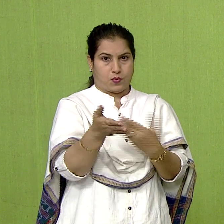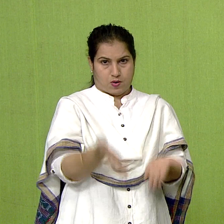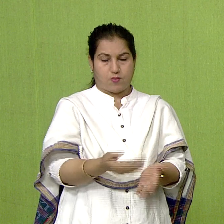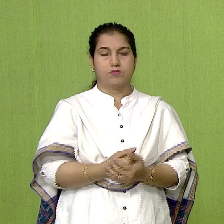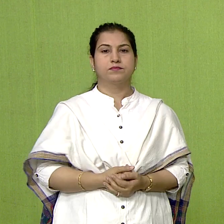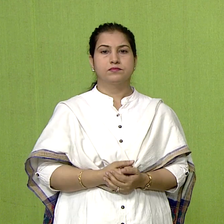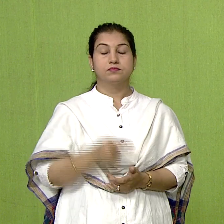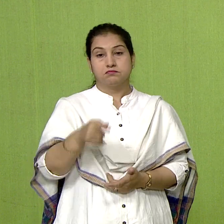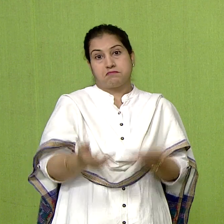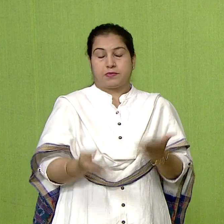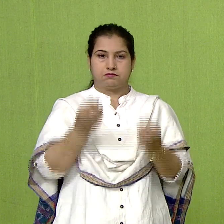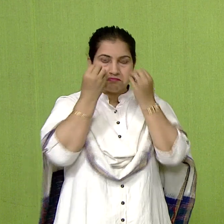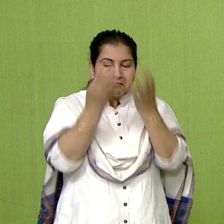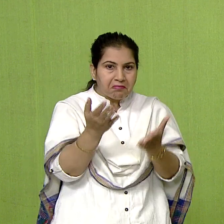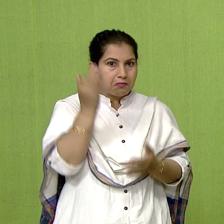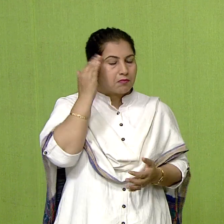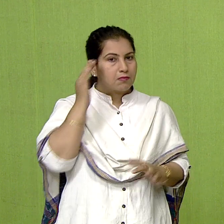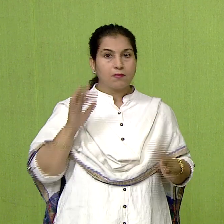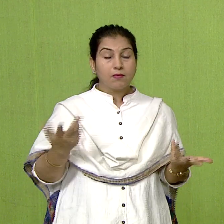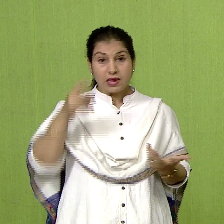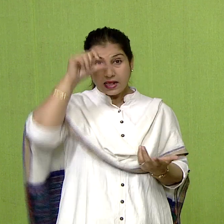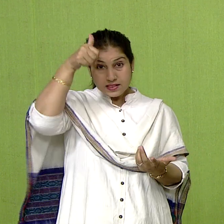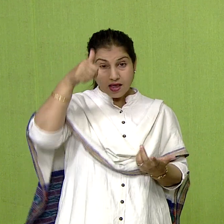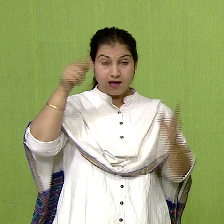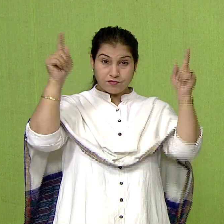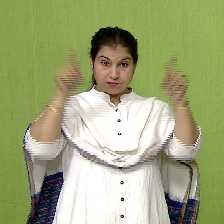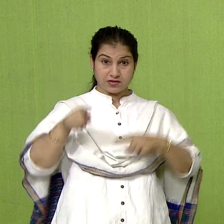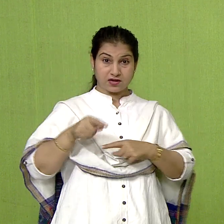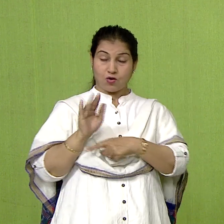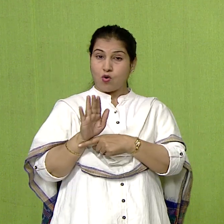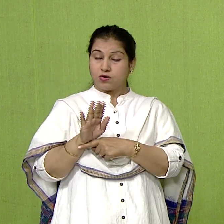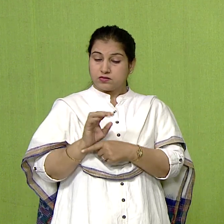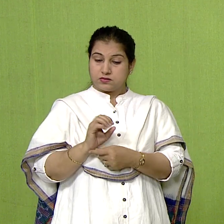You will be surprised to know that the Indian National Congress was formed by